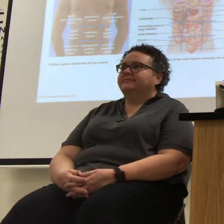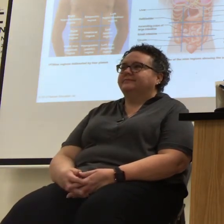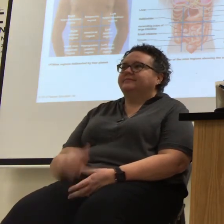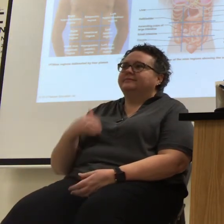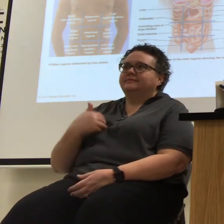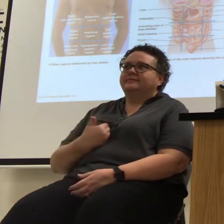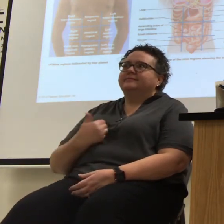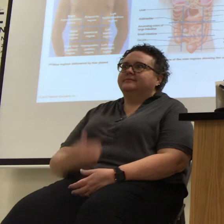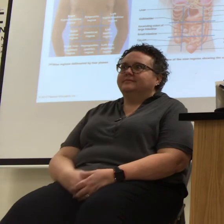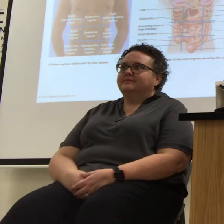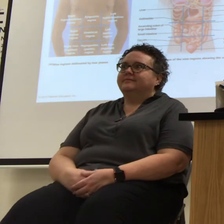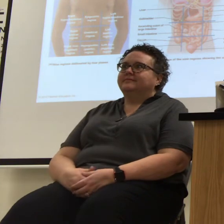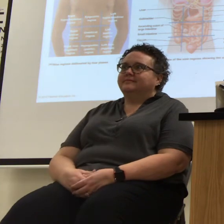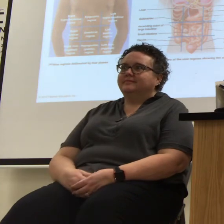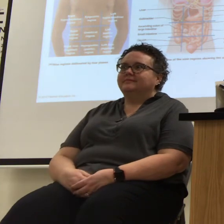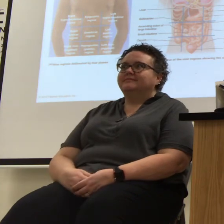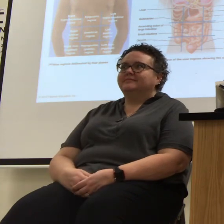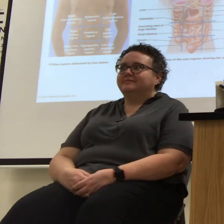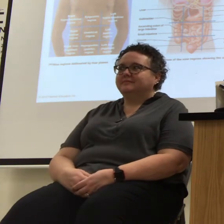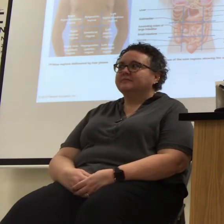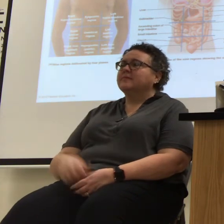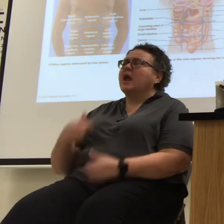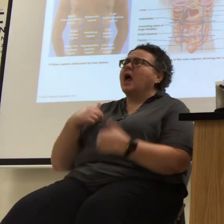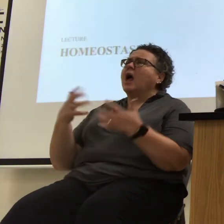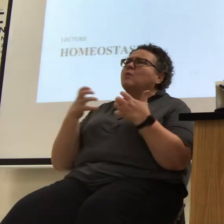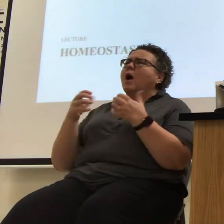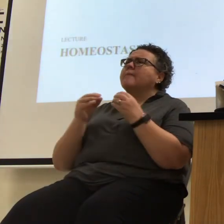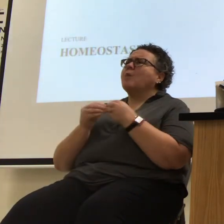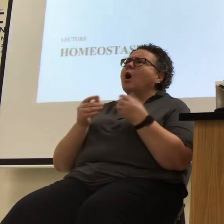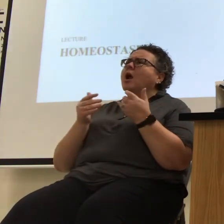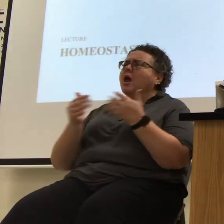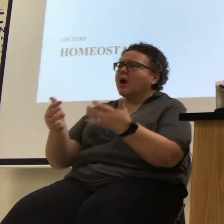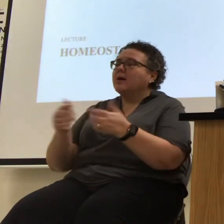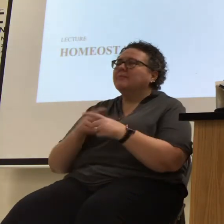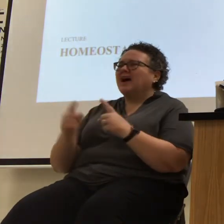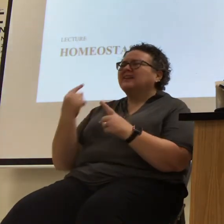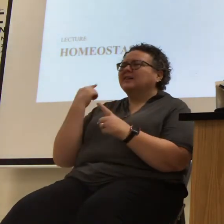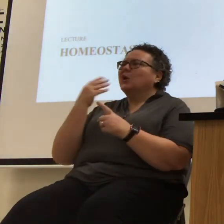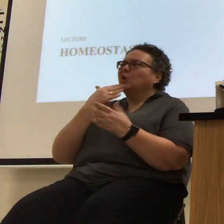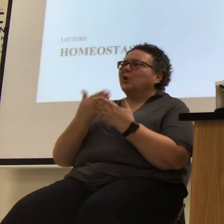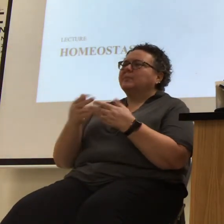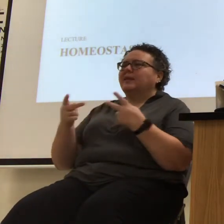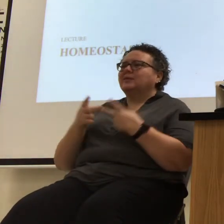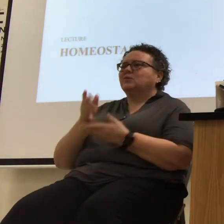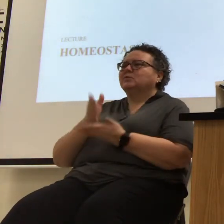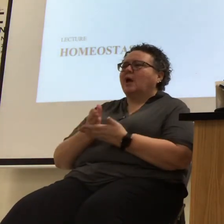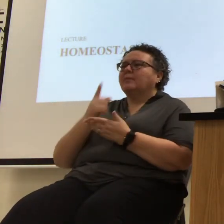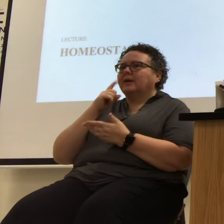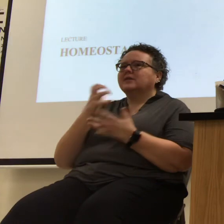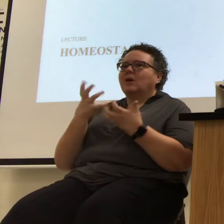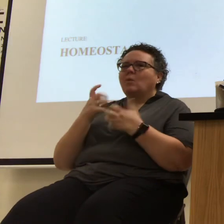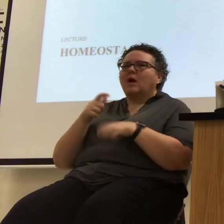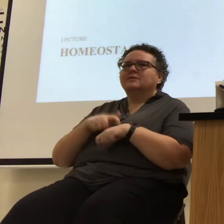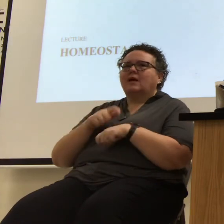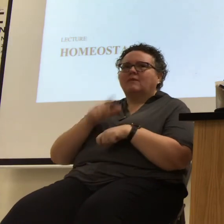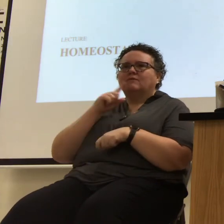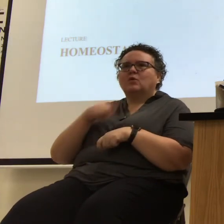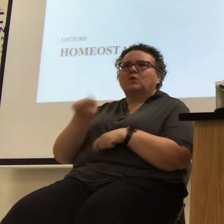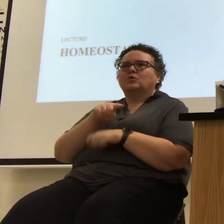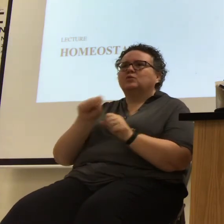You know, I wanted to get further, but this is a good place to stop, since I said I'd end a little early to allow time for students to show me